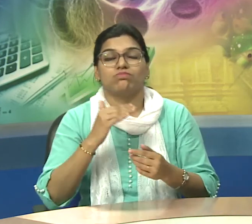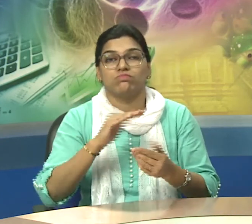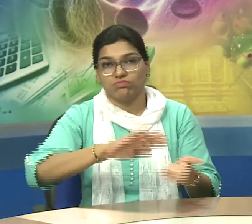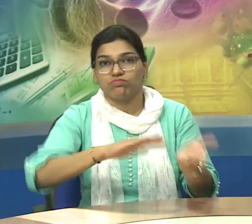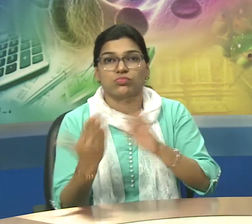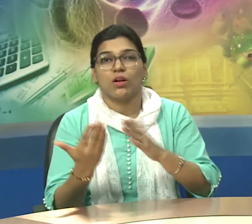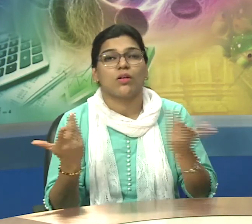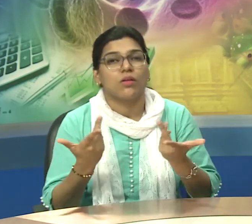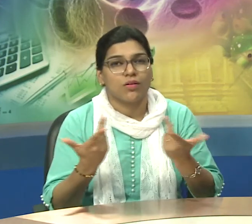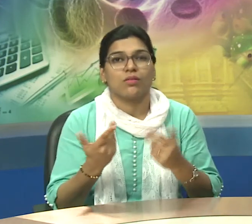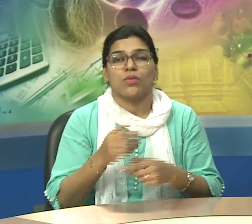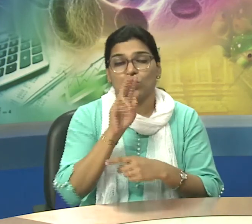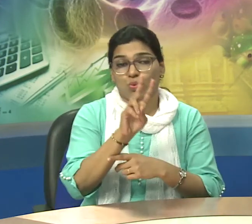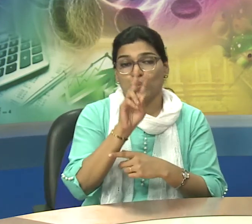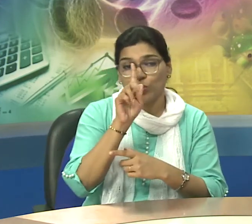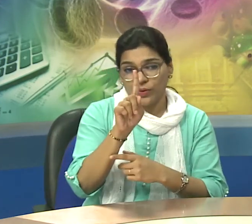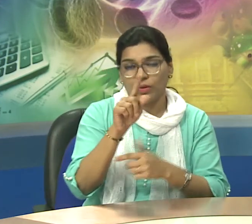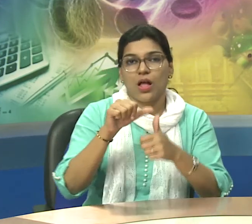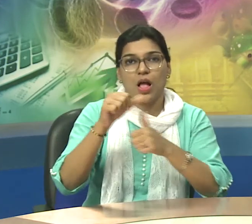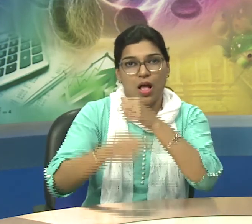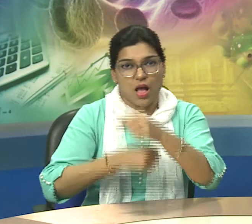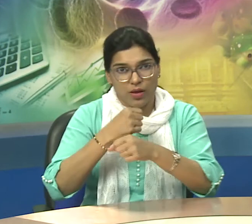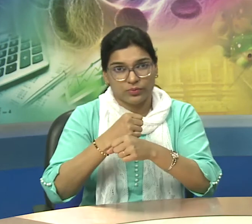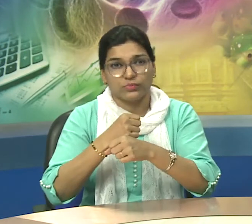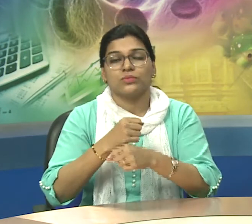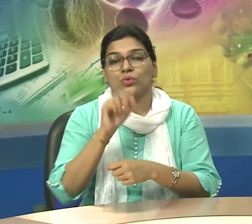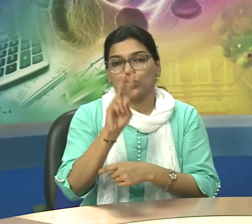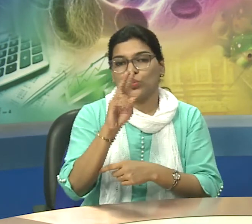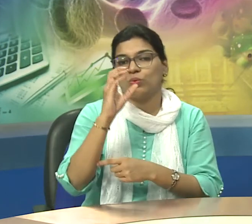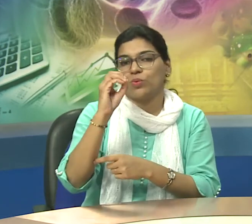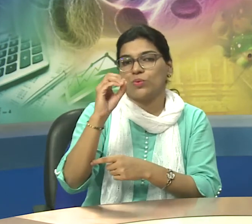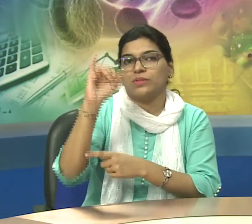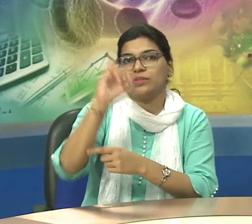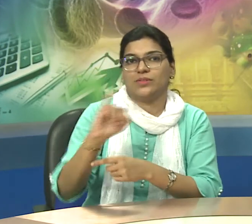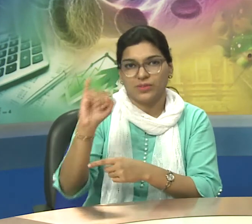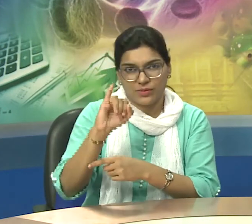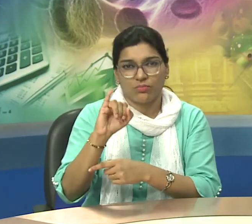a cardiac arrest on 21st August